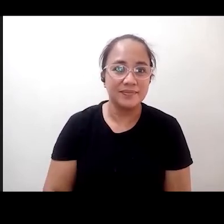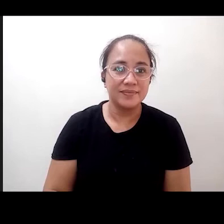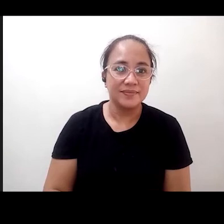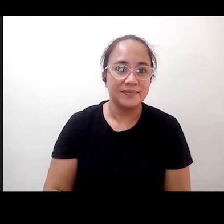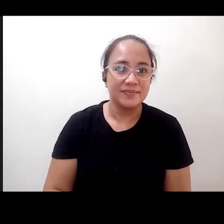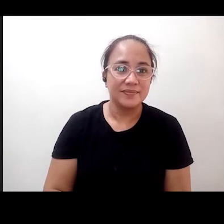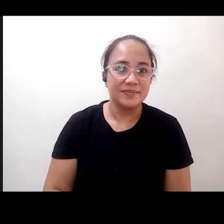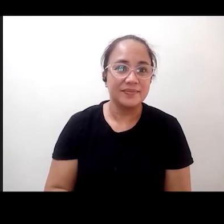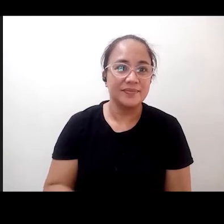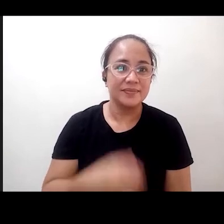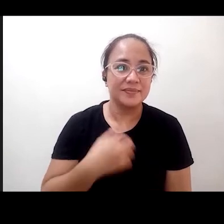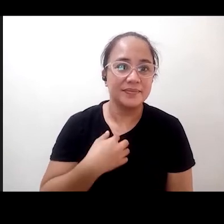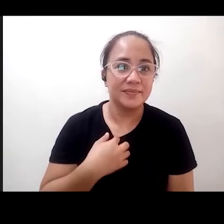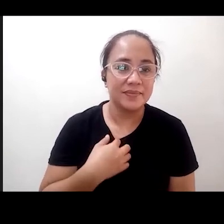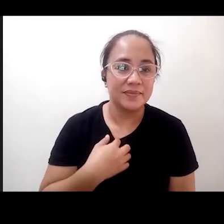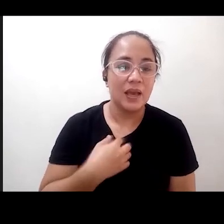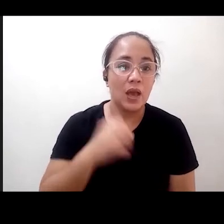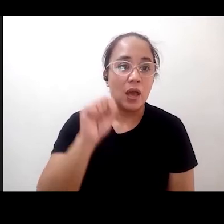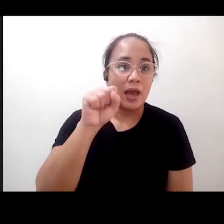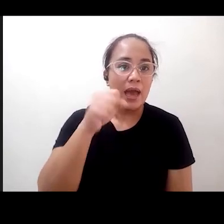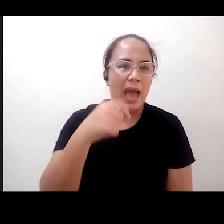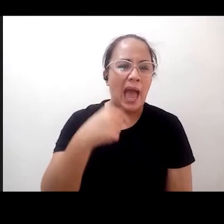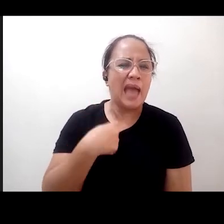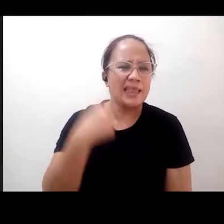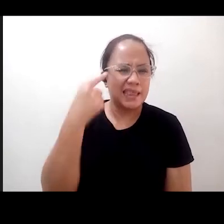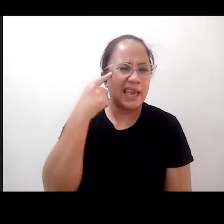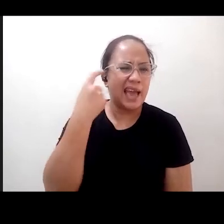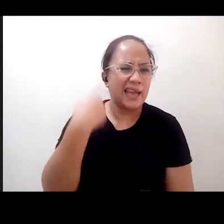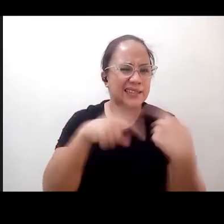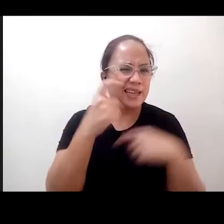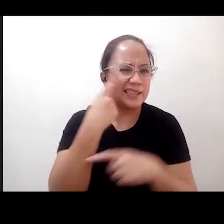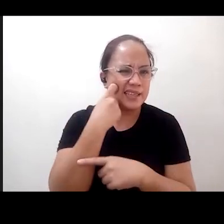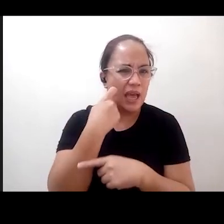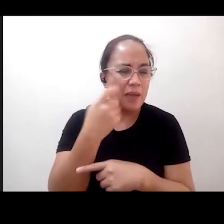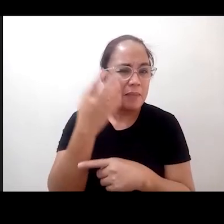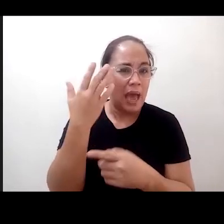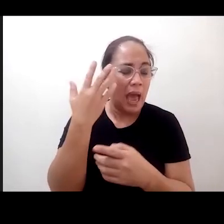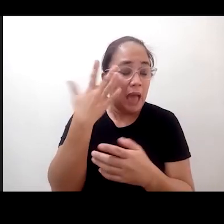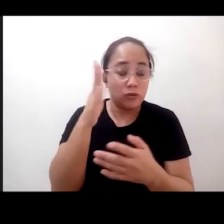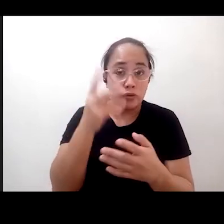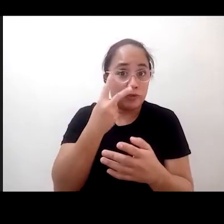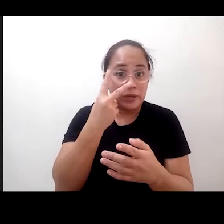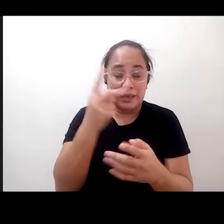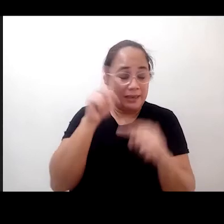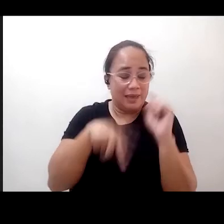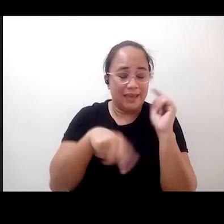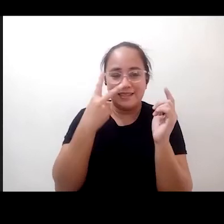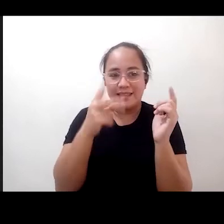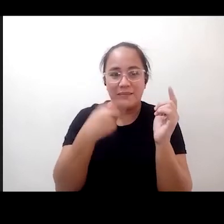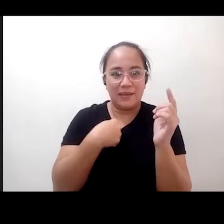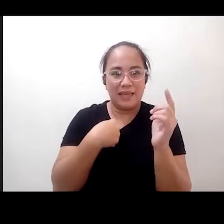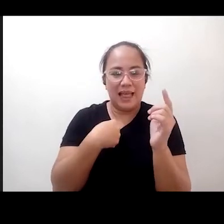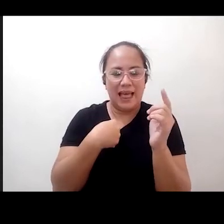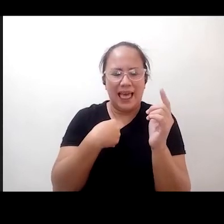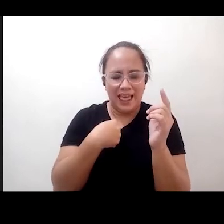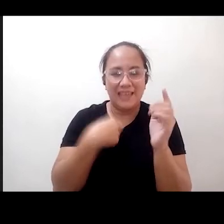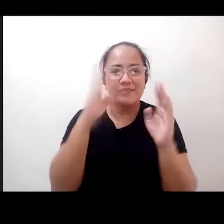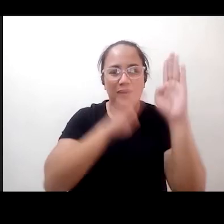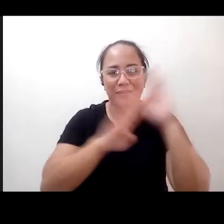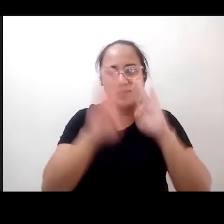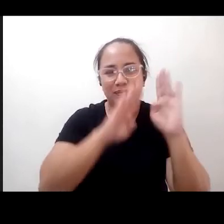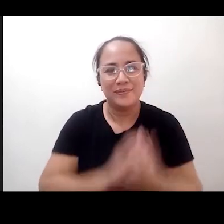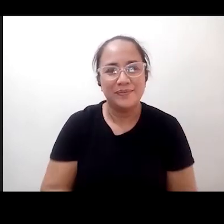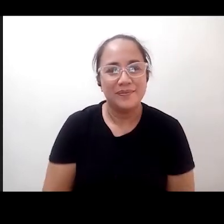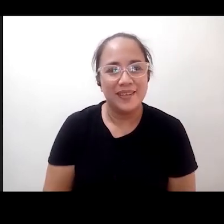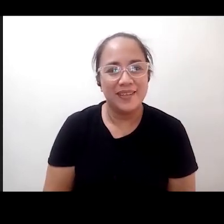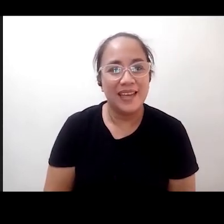Um, yeah, I think I signed that, but I don't know if you can't see me, then it's a problem. Okay.